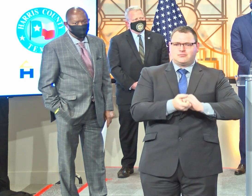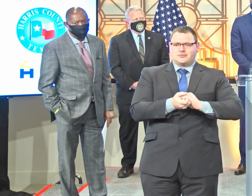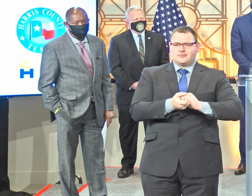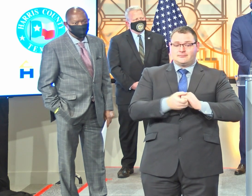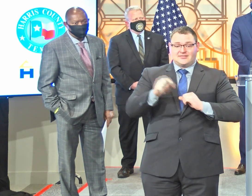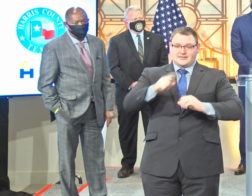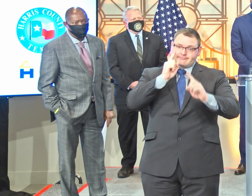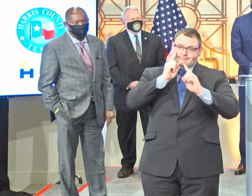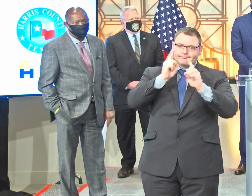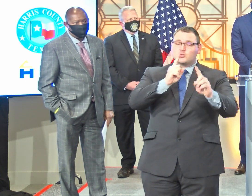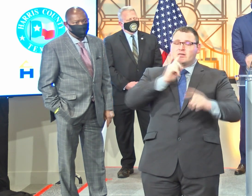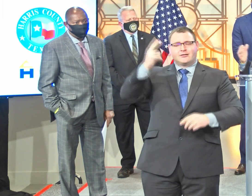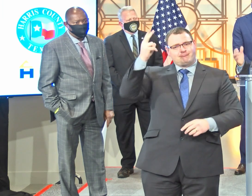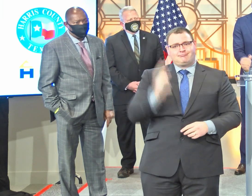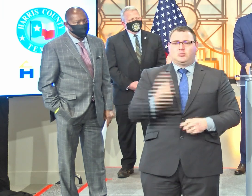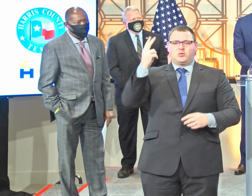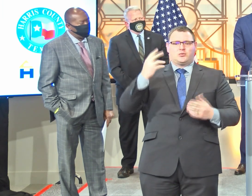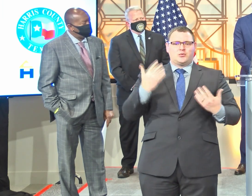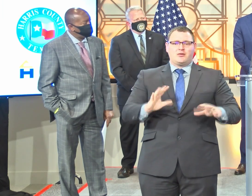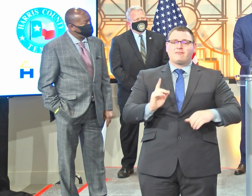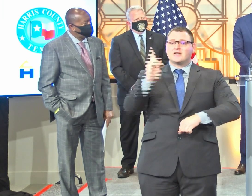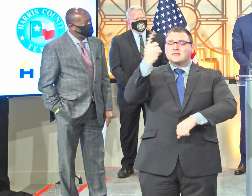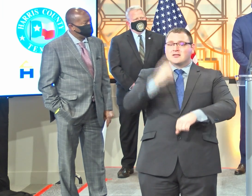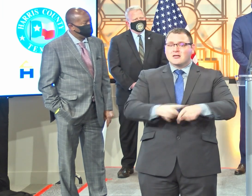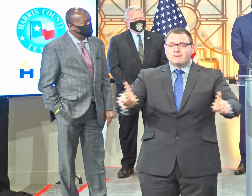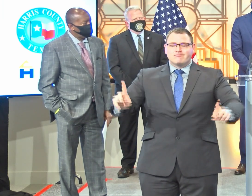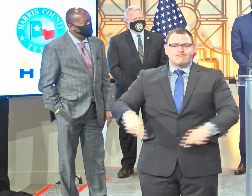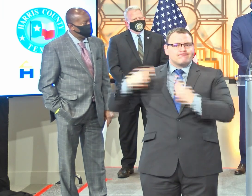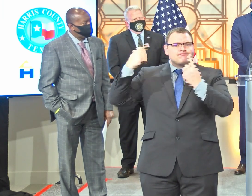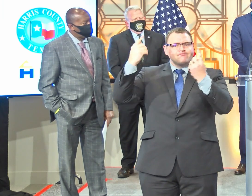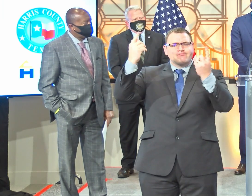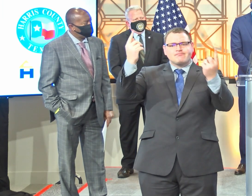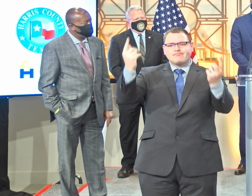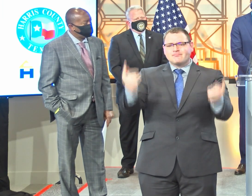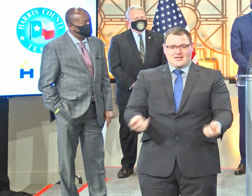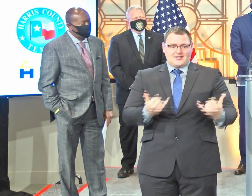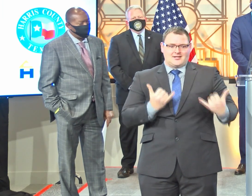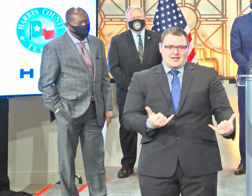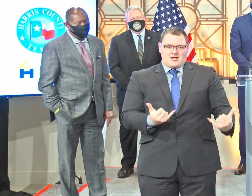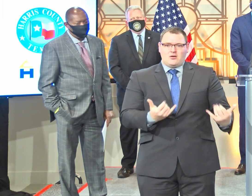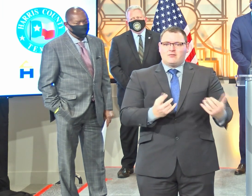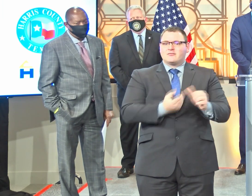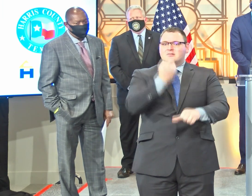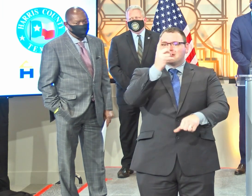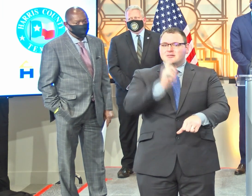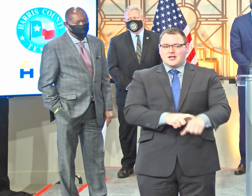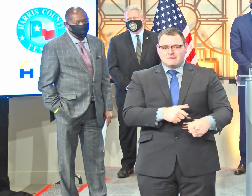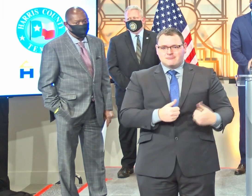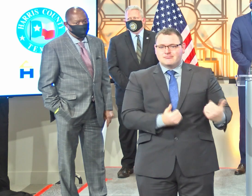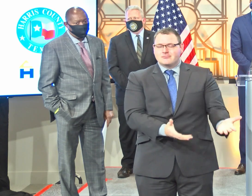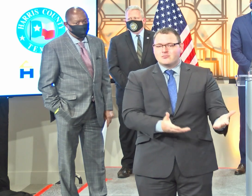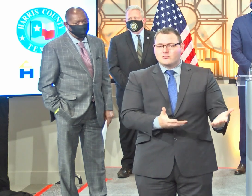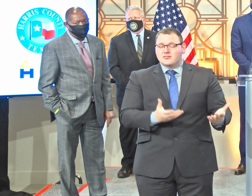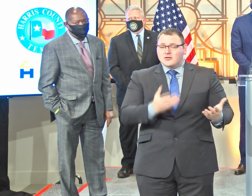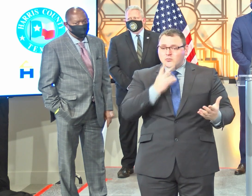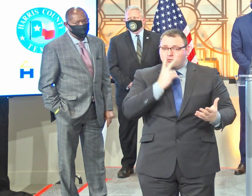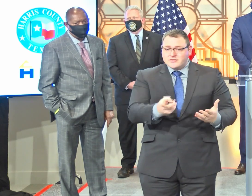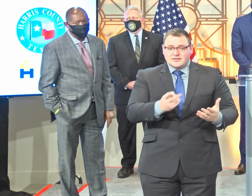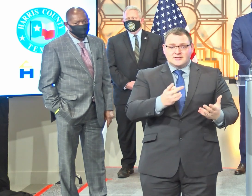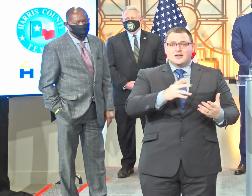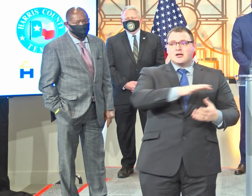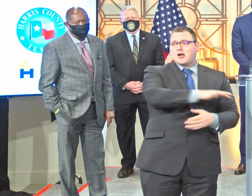We point fingers and say, too bad, or someone ought to do something about it. Well, with